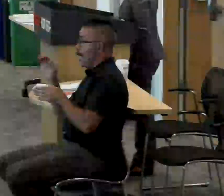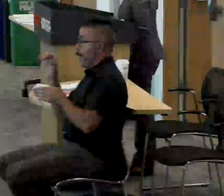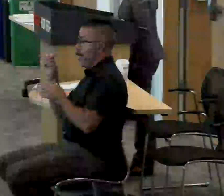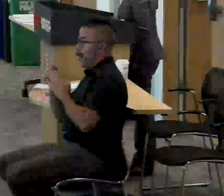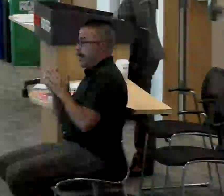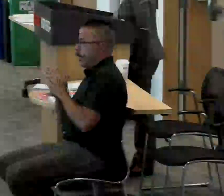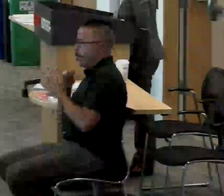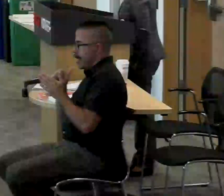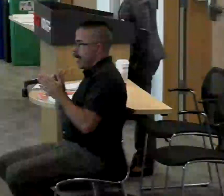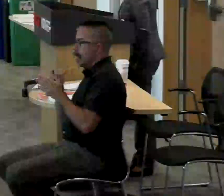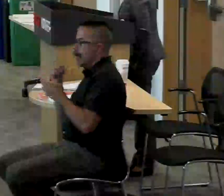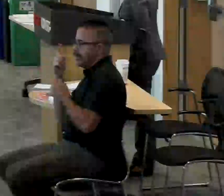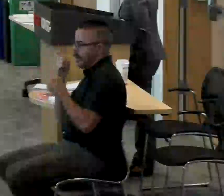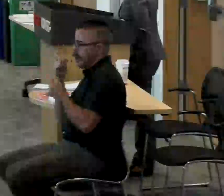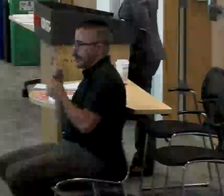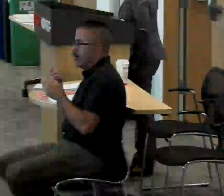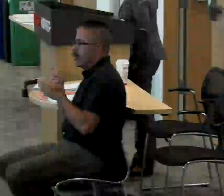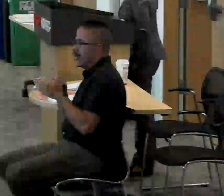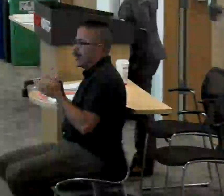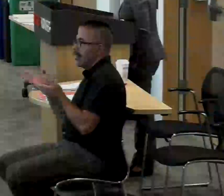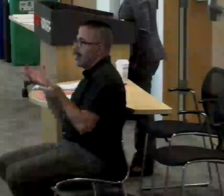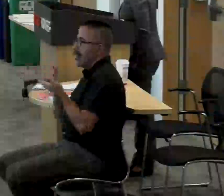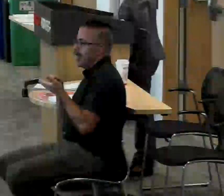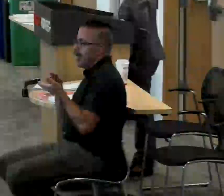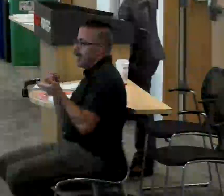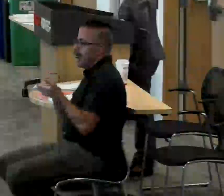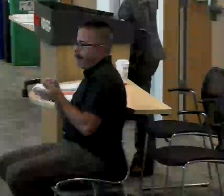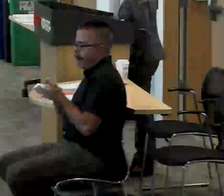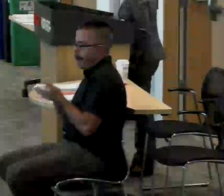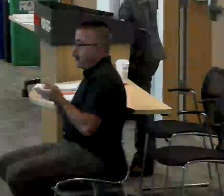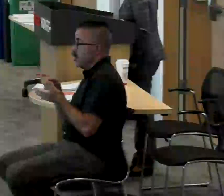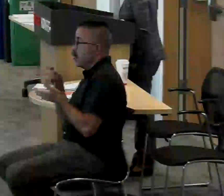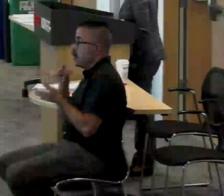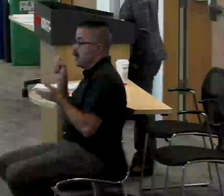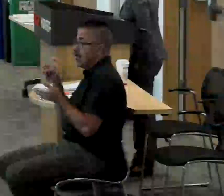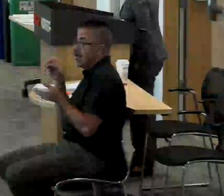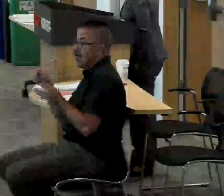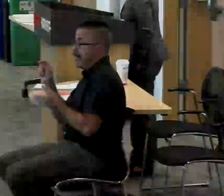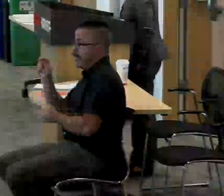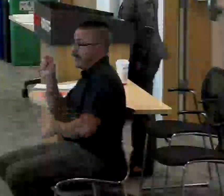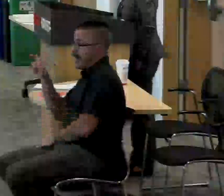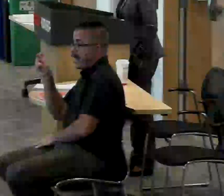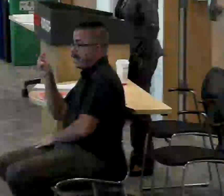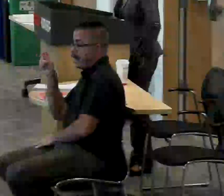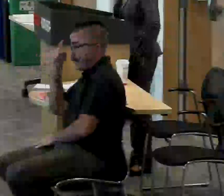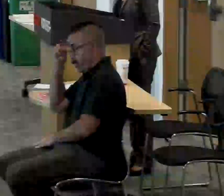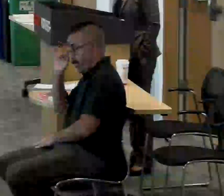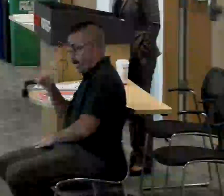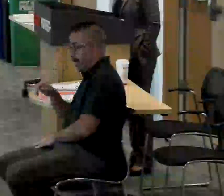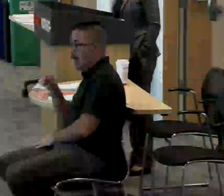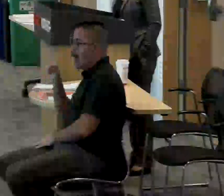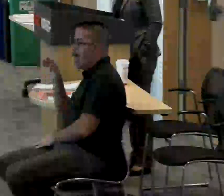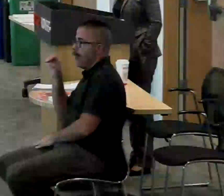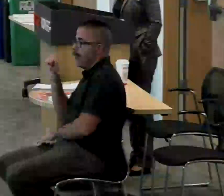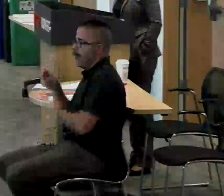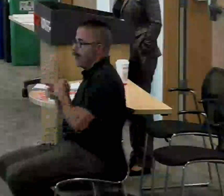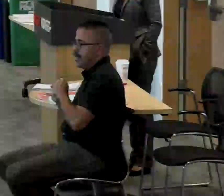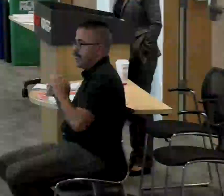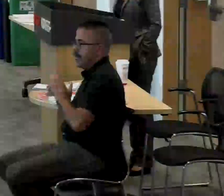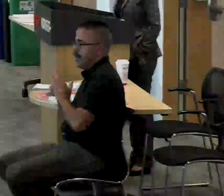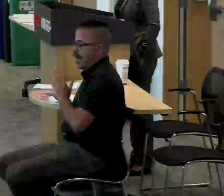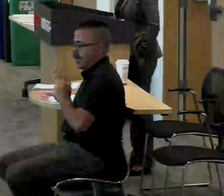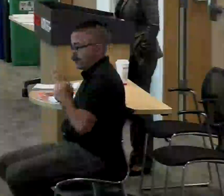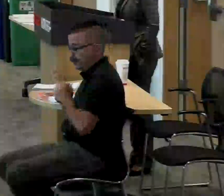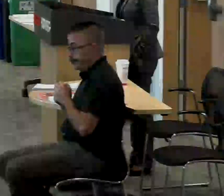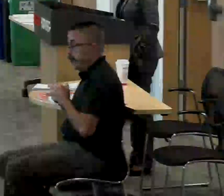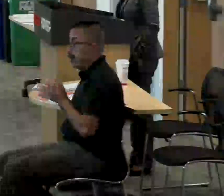earned. So you don't ever have to pay taxes on any of your earnings in your ABLE account, in your ABLE savings account. So what that means